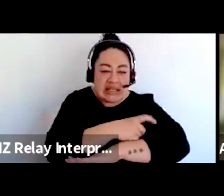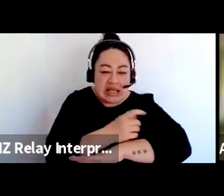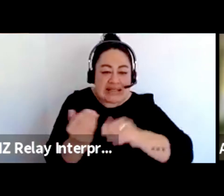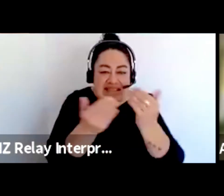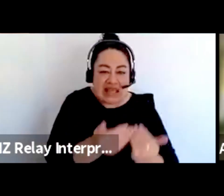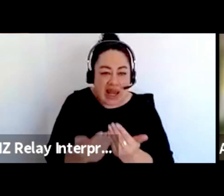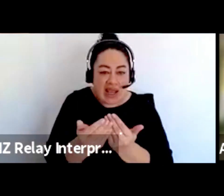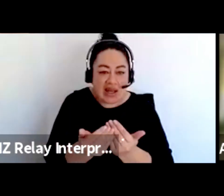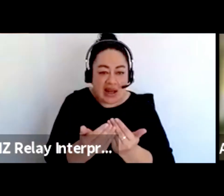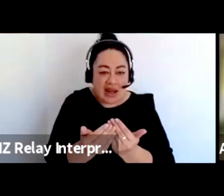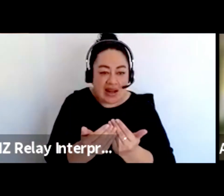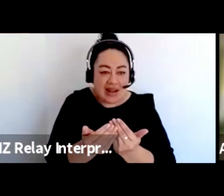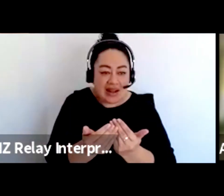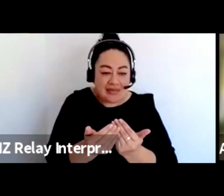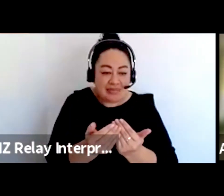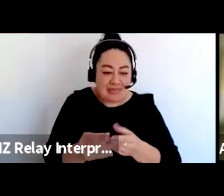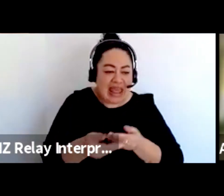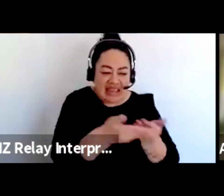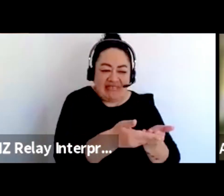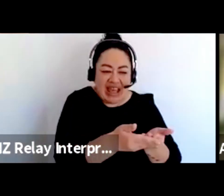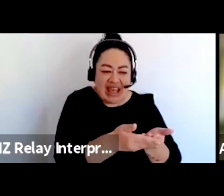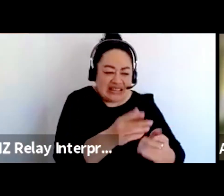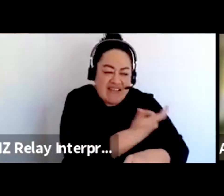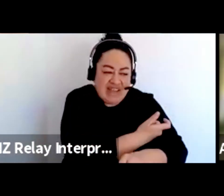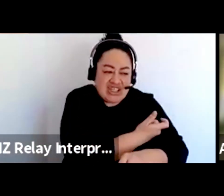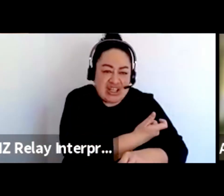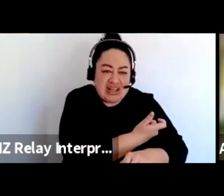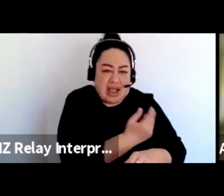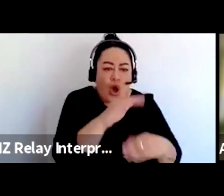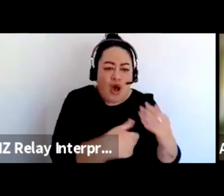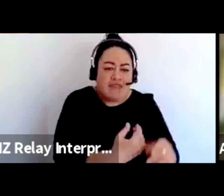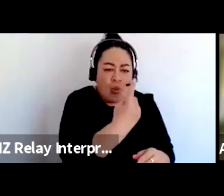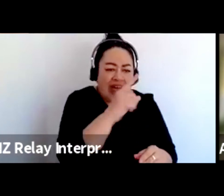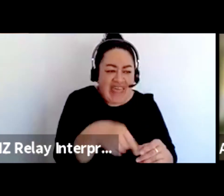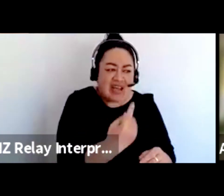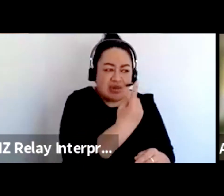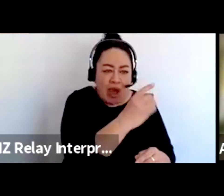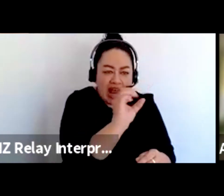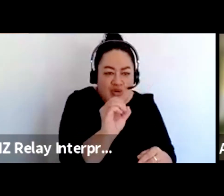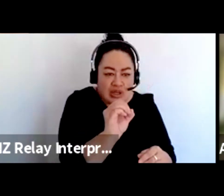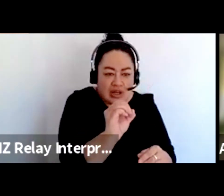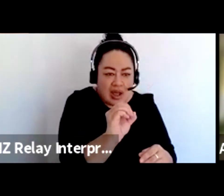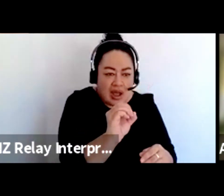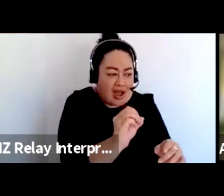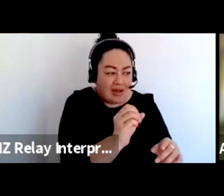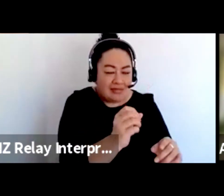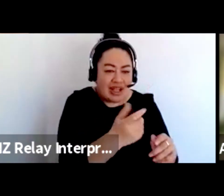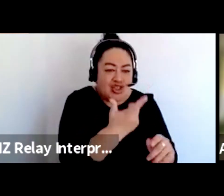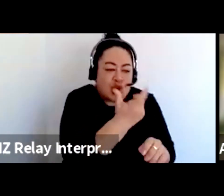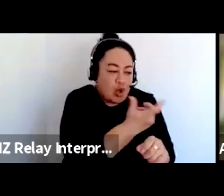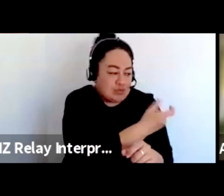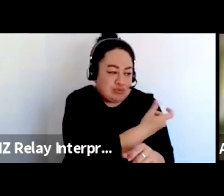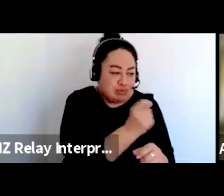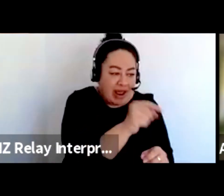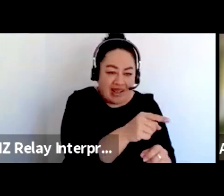the dose given in humans and showed, it turns up in testicles and ovaries, but that's because